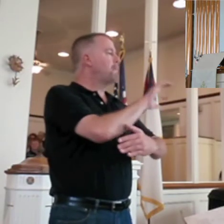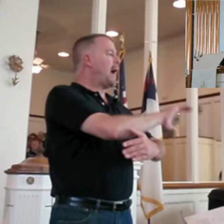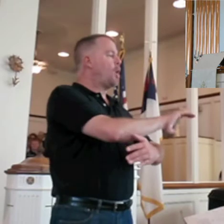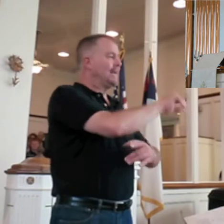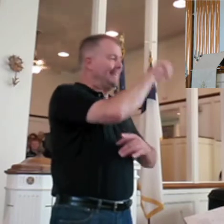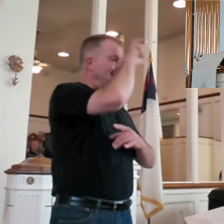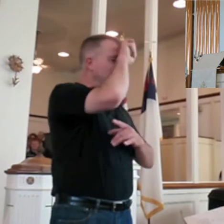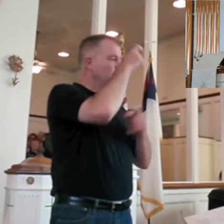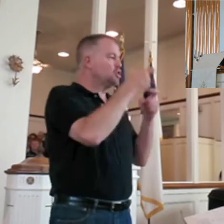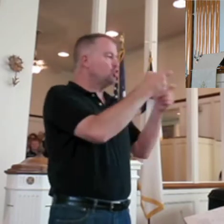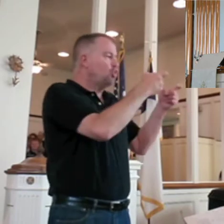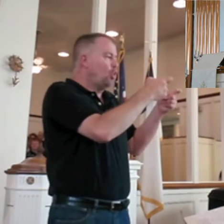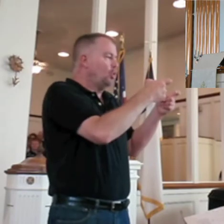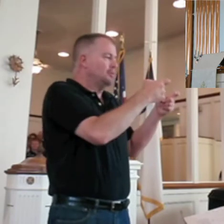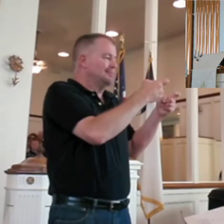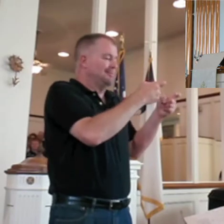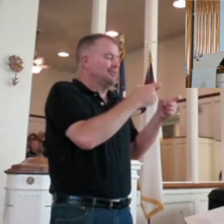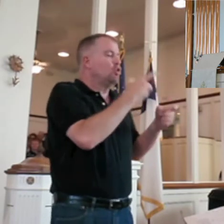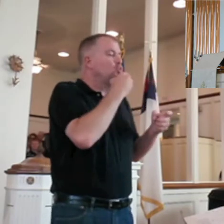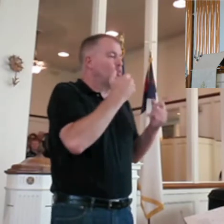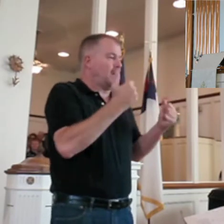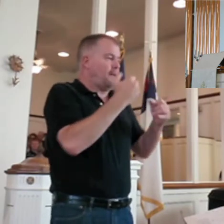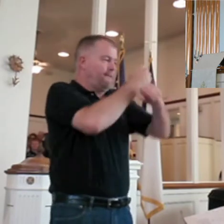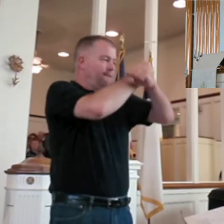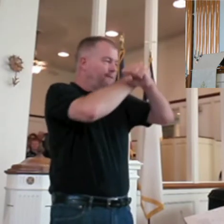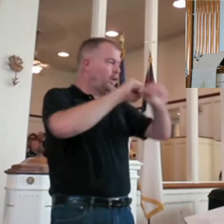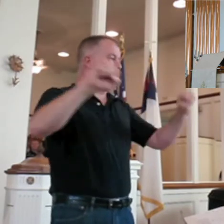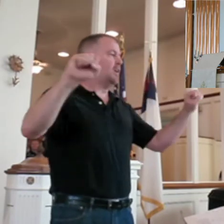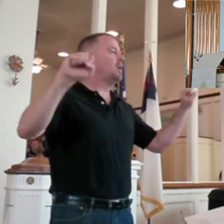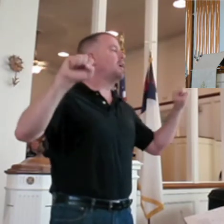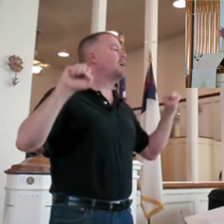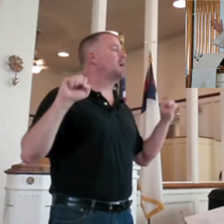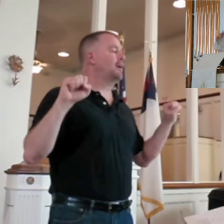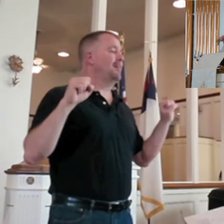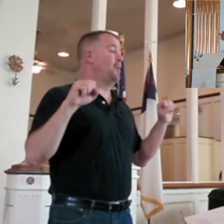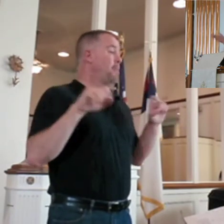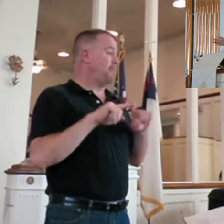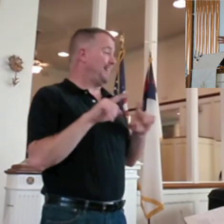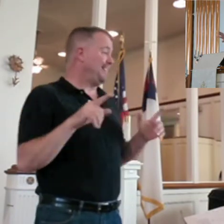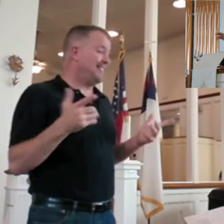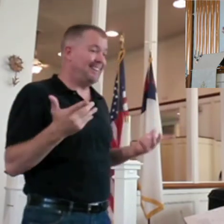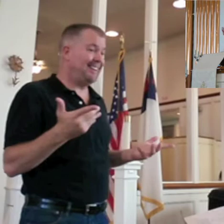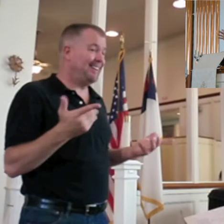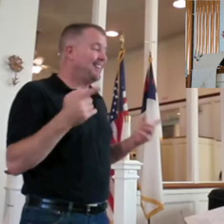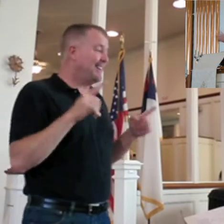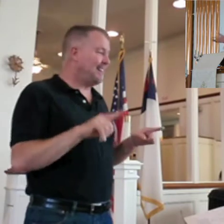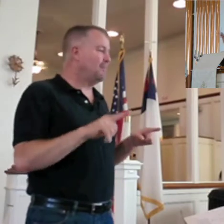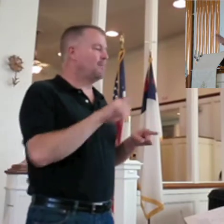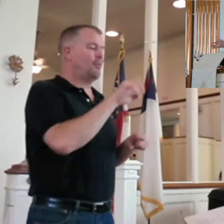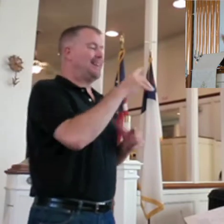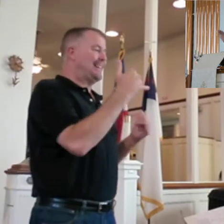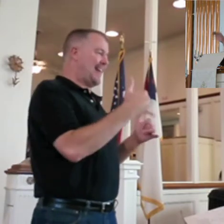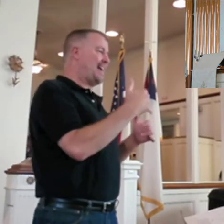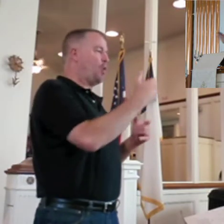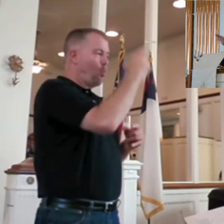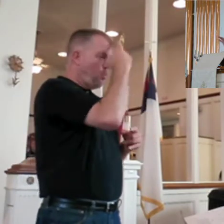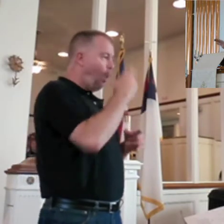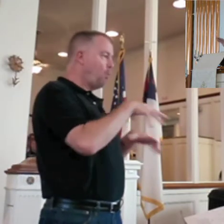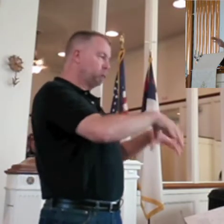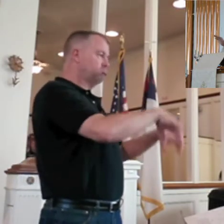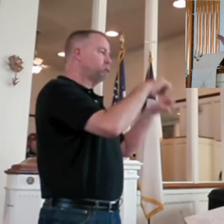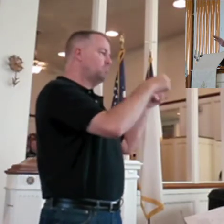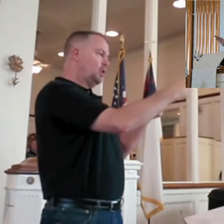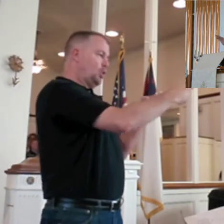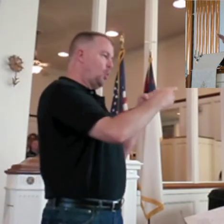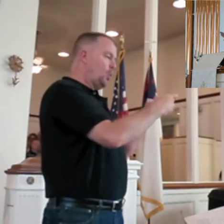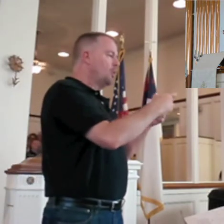the power of Egypt, and now they got set free. Now they're under the power of Rome, and Rome knows that this is a